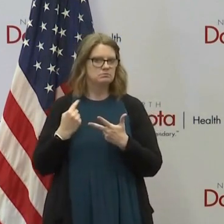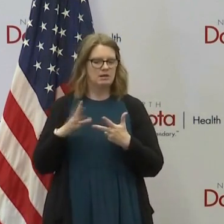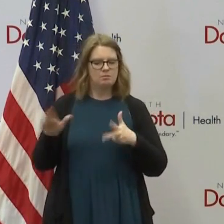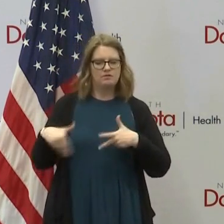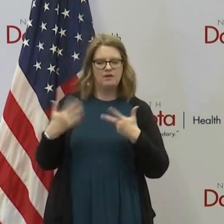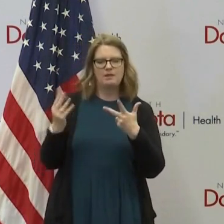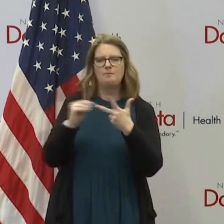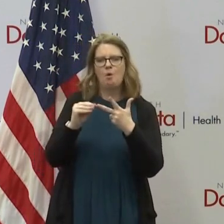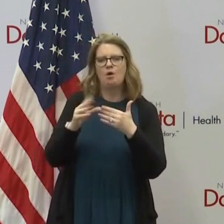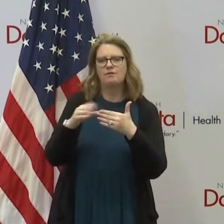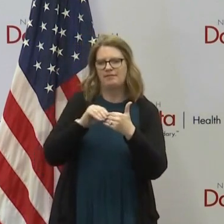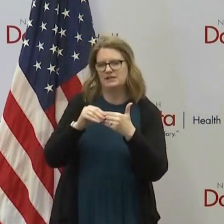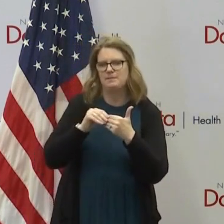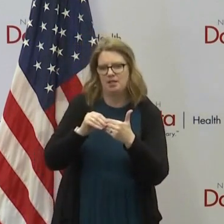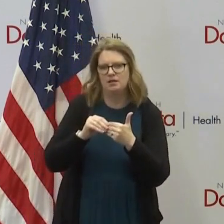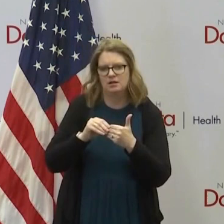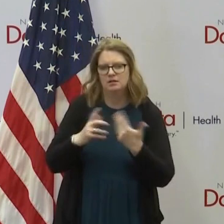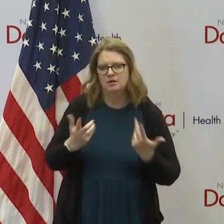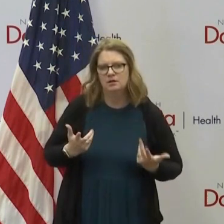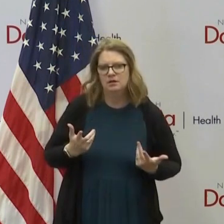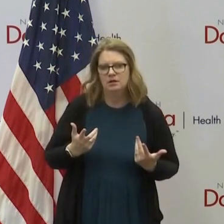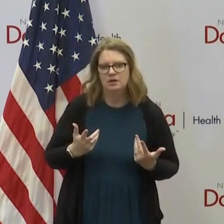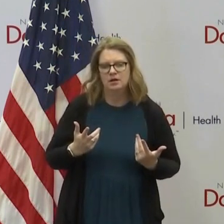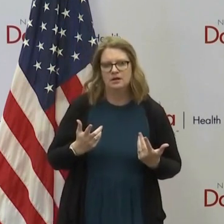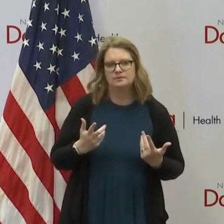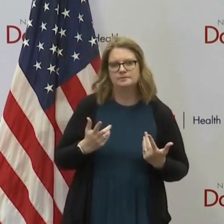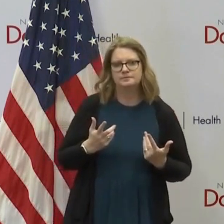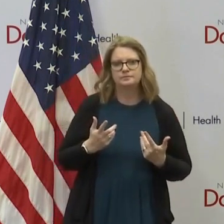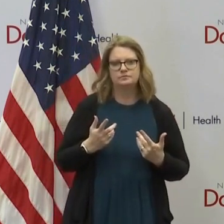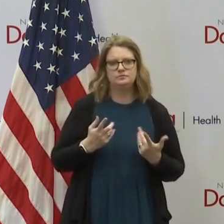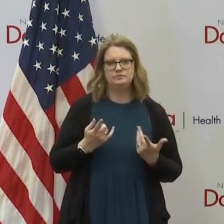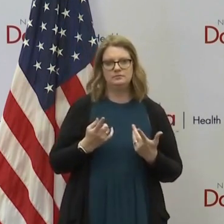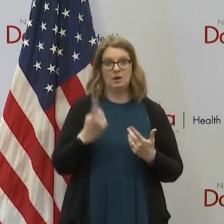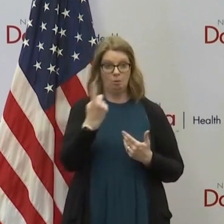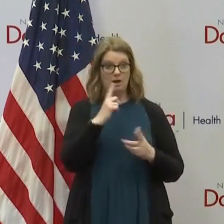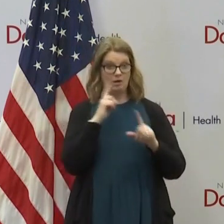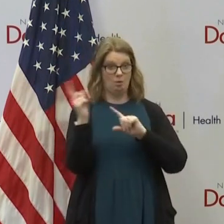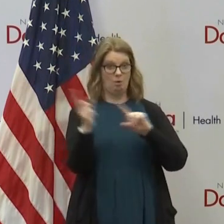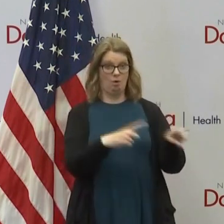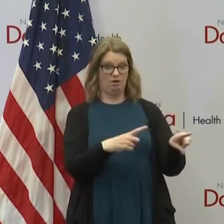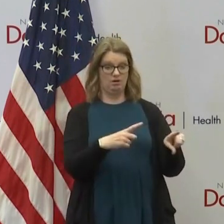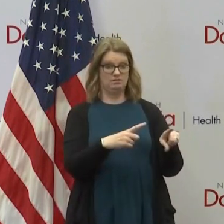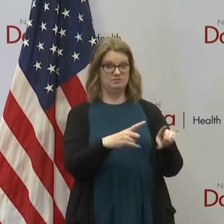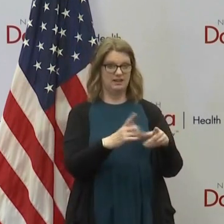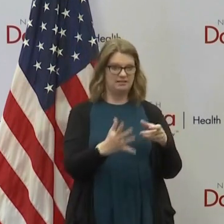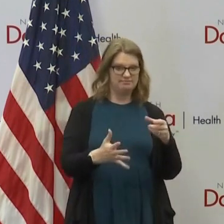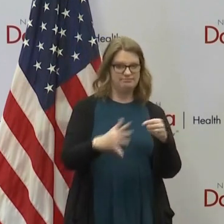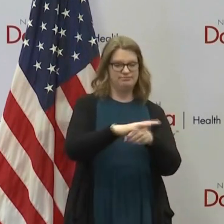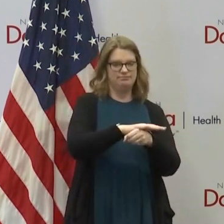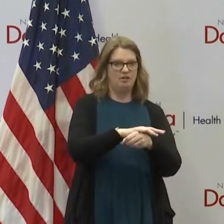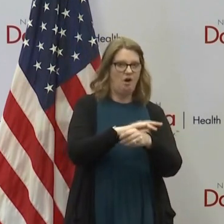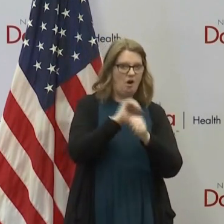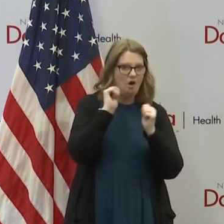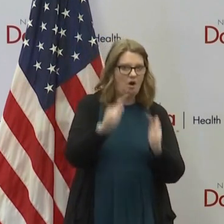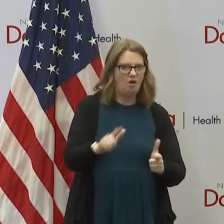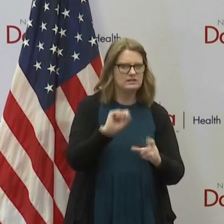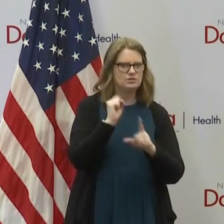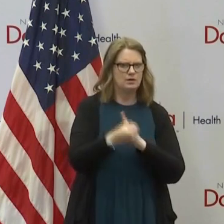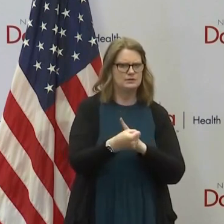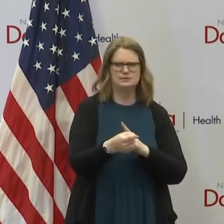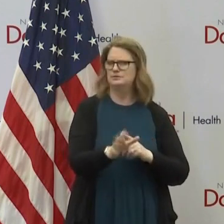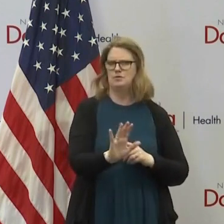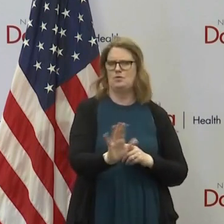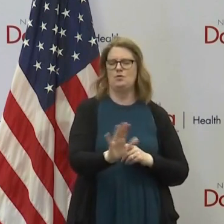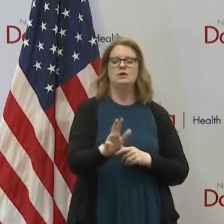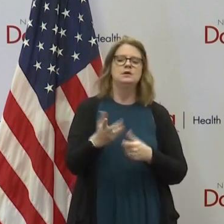provide greater flexibility, because we know that one order can't cover all situations in every building in every district. So again,